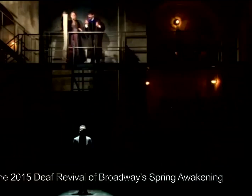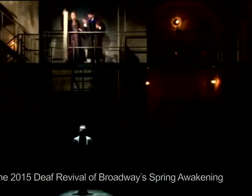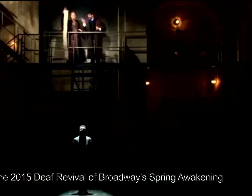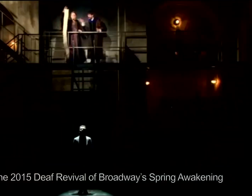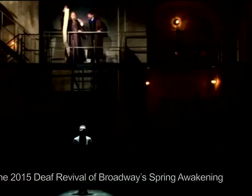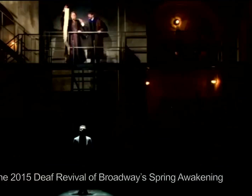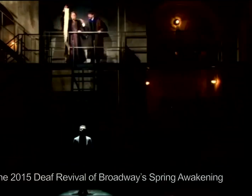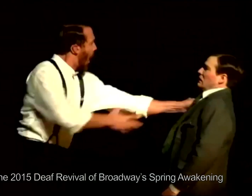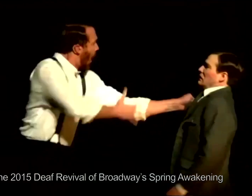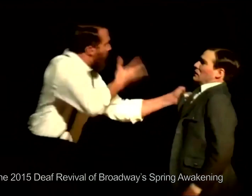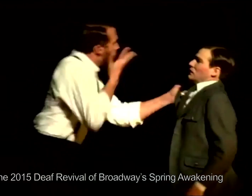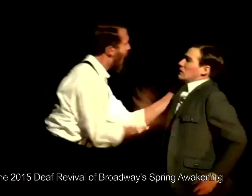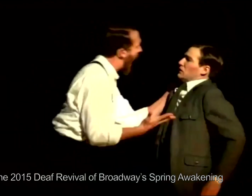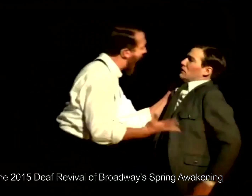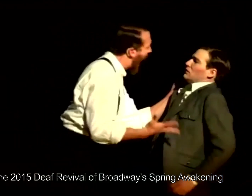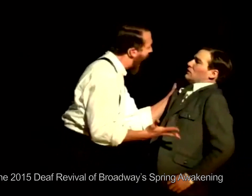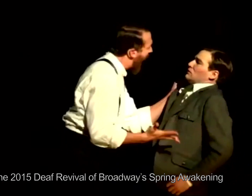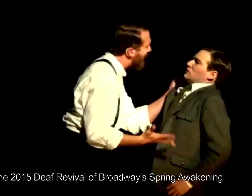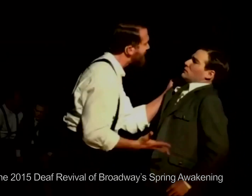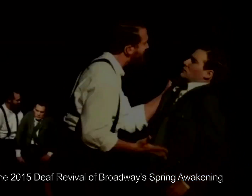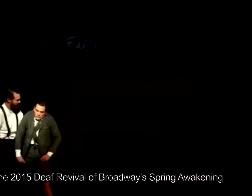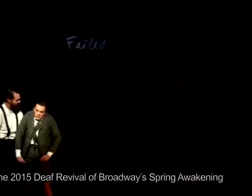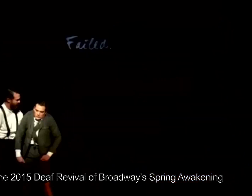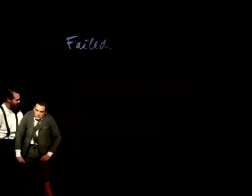deaf revival of Broadway's Spring Awakening.